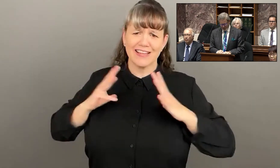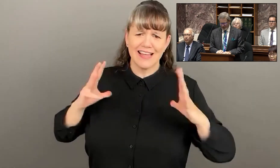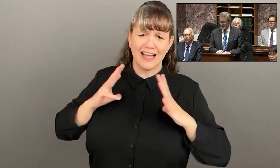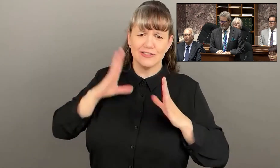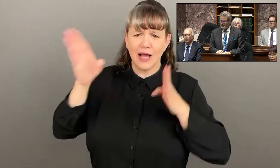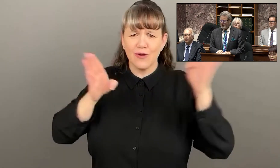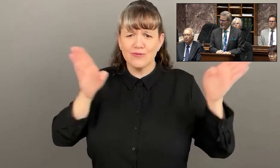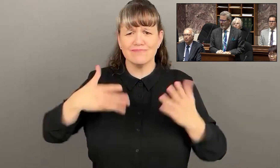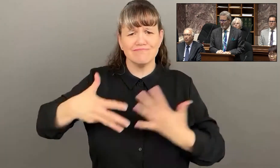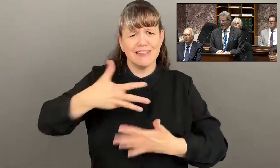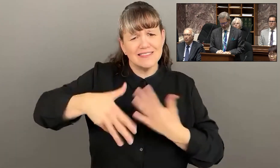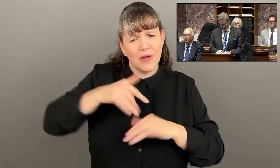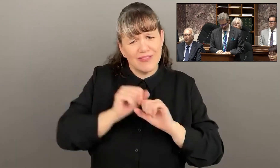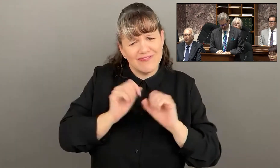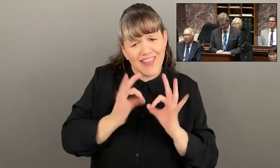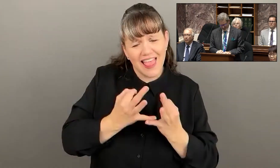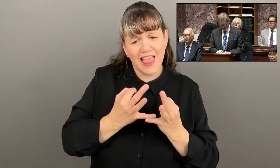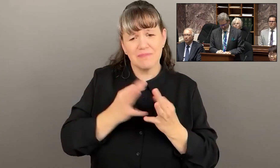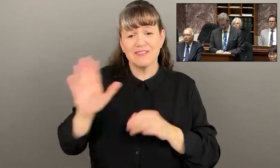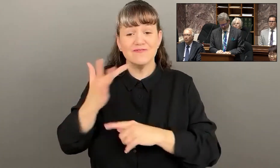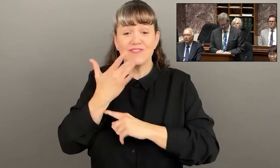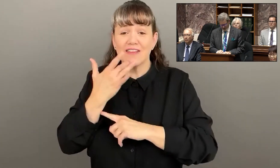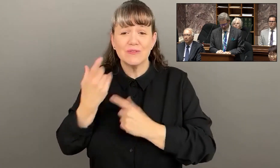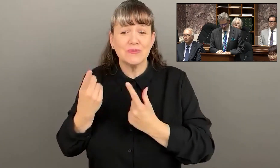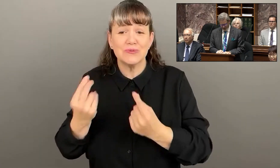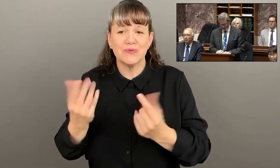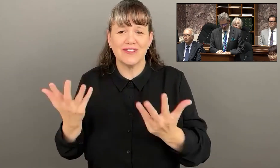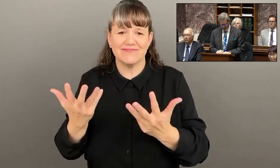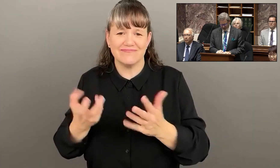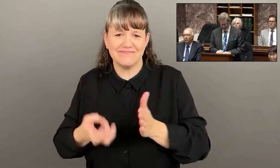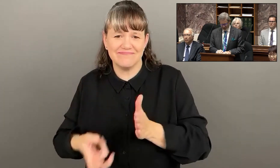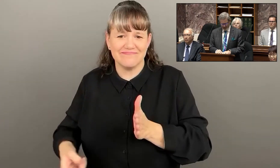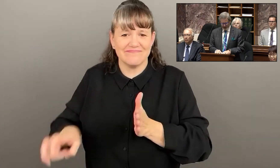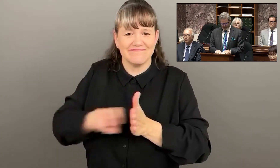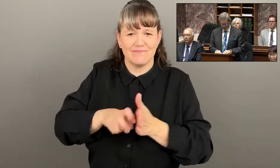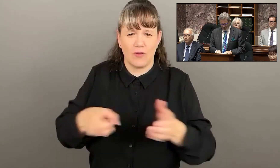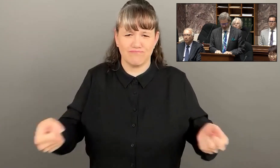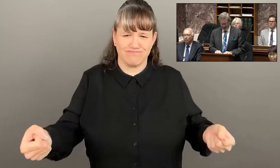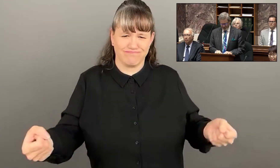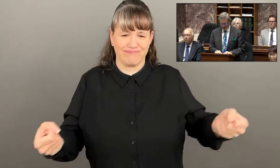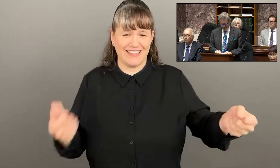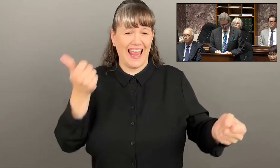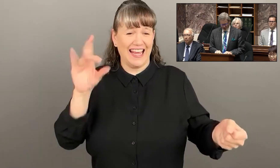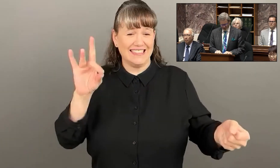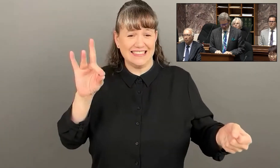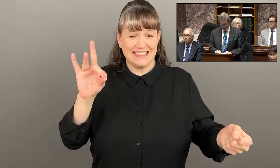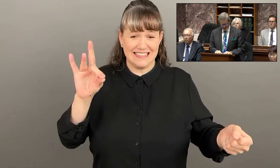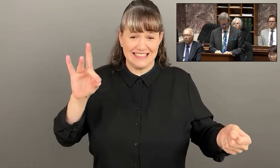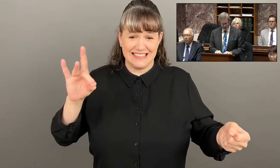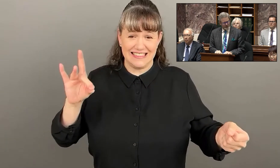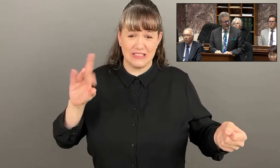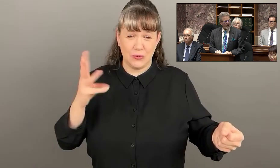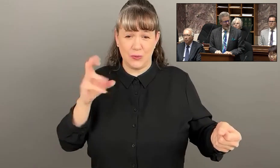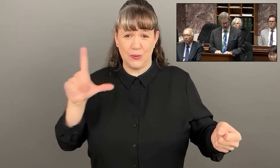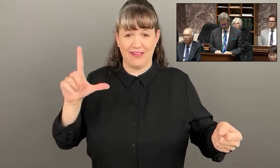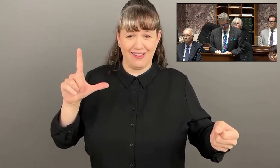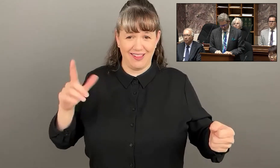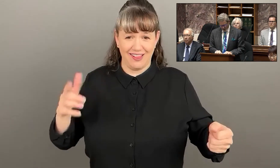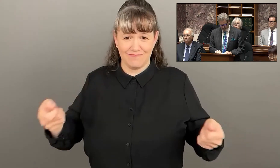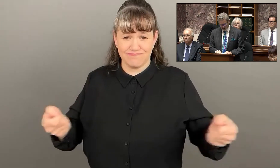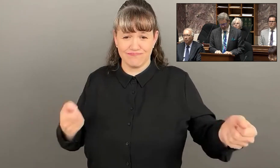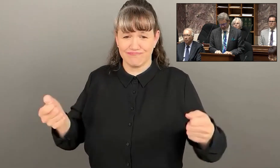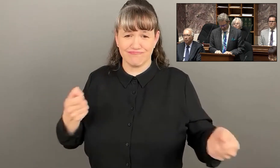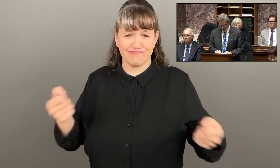Behind the wheel, not behind a desk. At just 73, Larry was taken from us far too soon. As